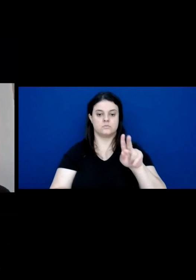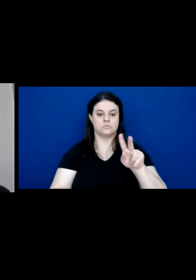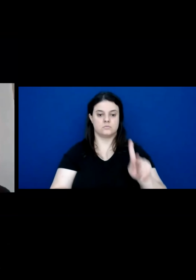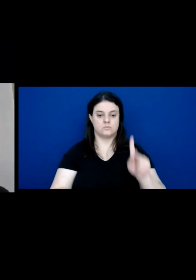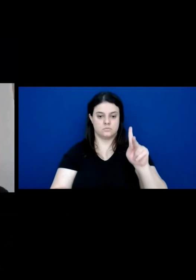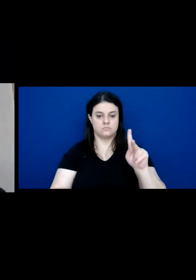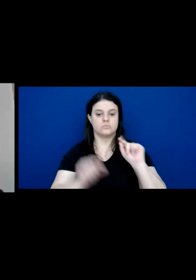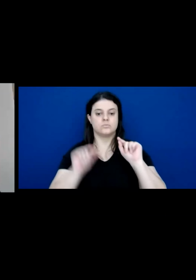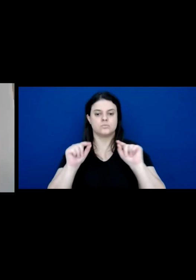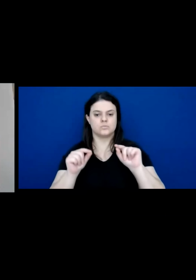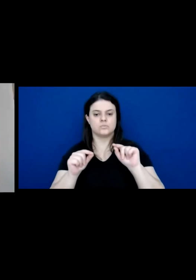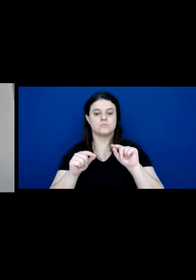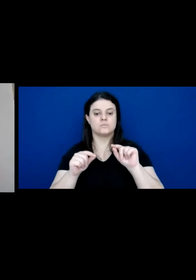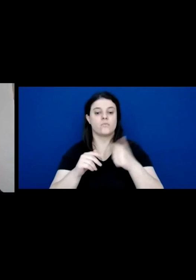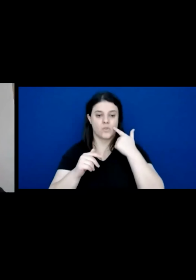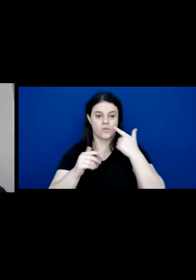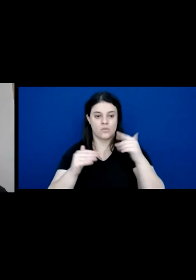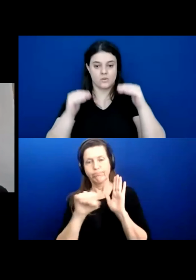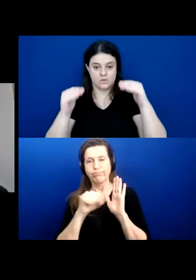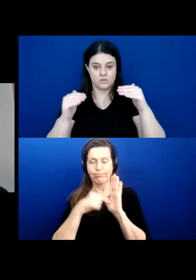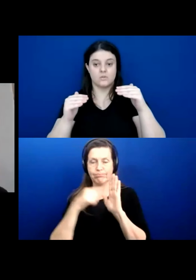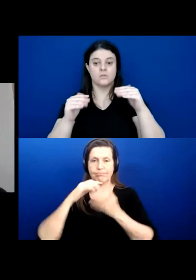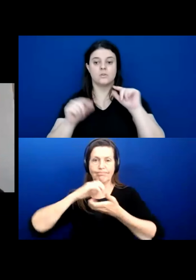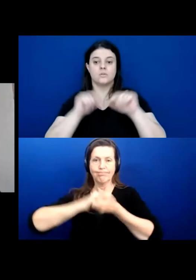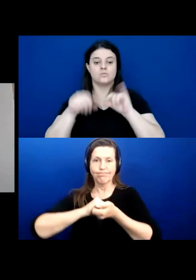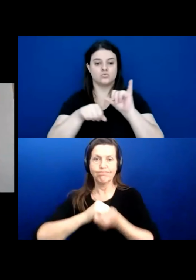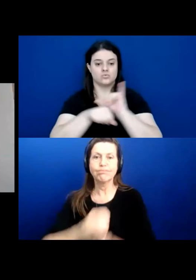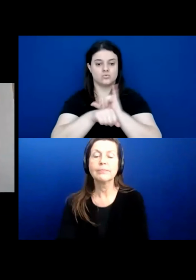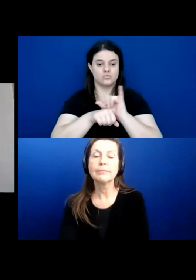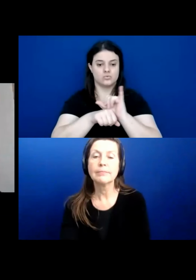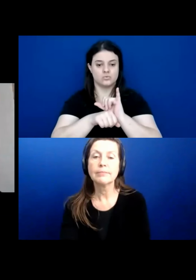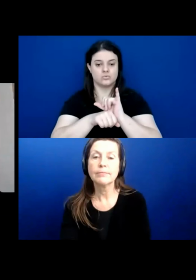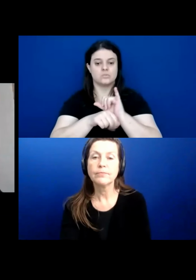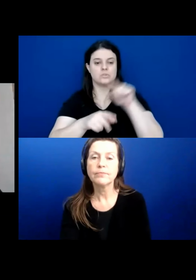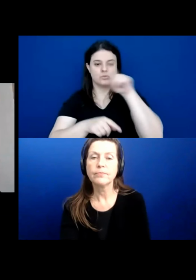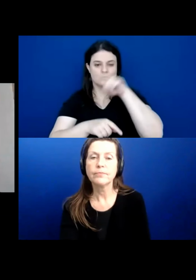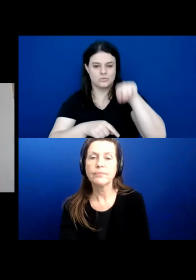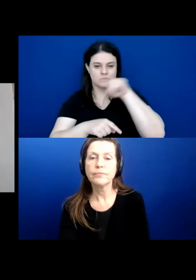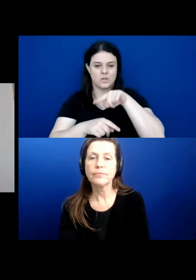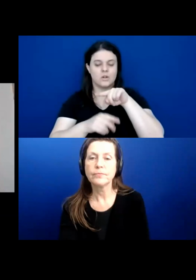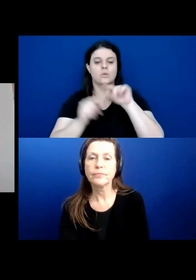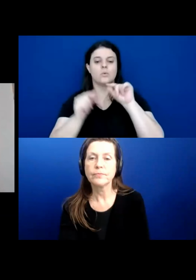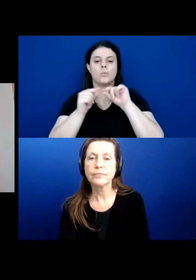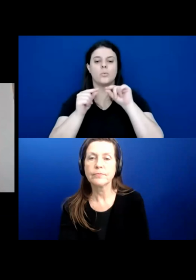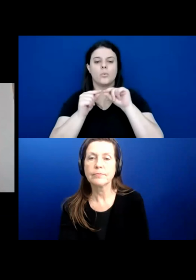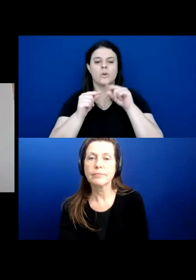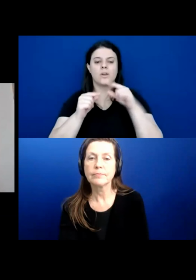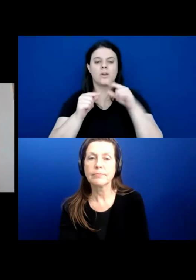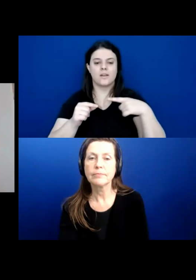an orange and purple hand in a circle with the strap line saying connecting sight, sound, and